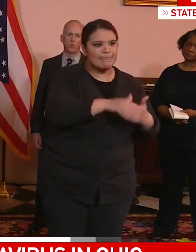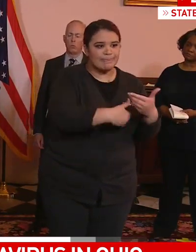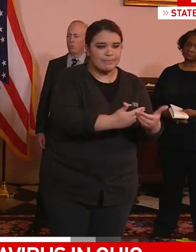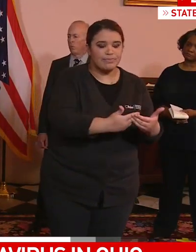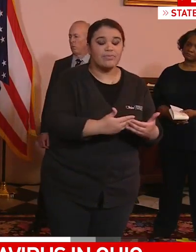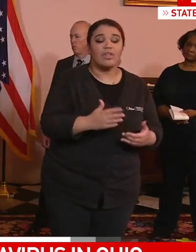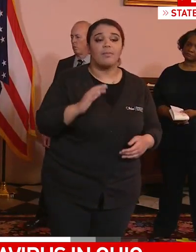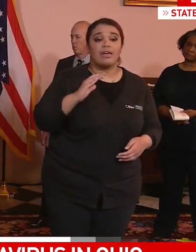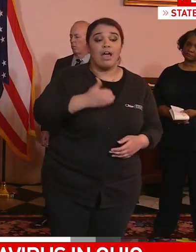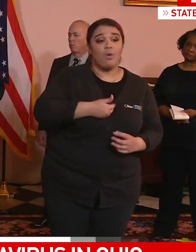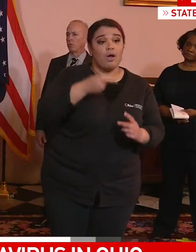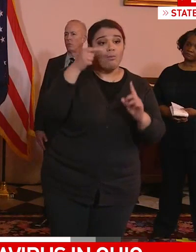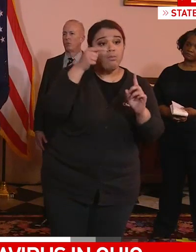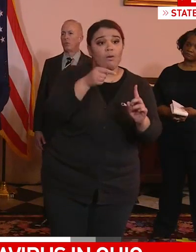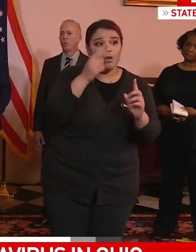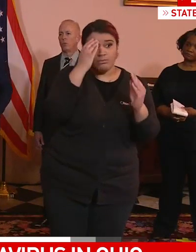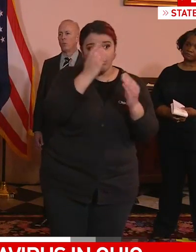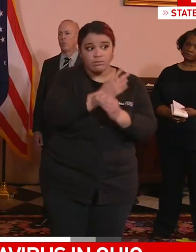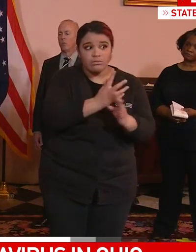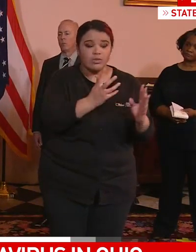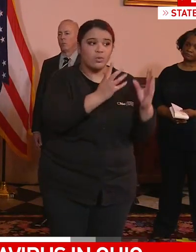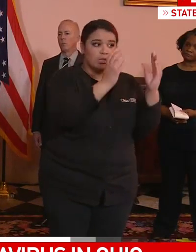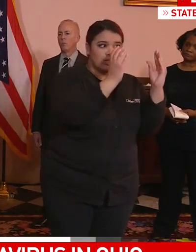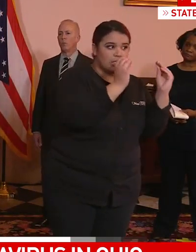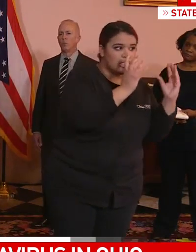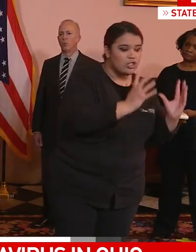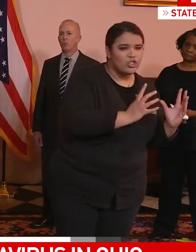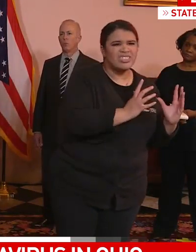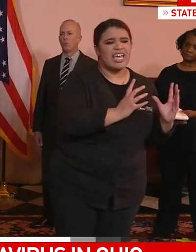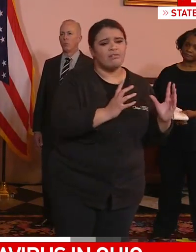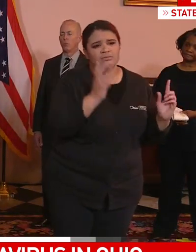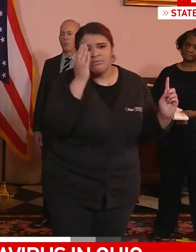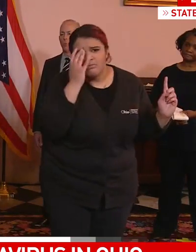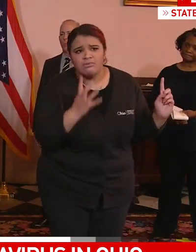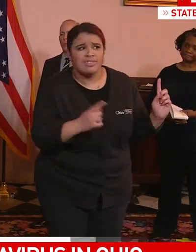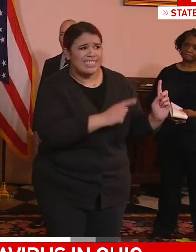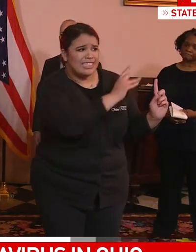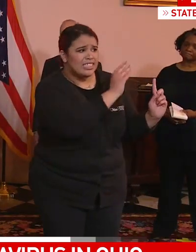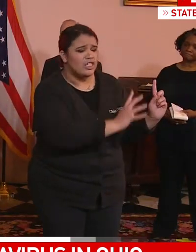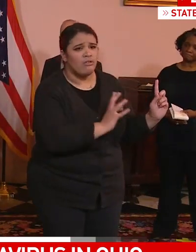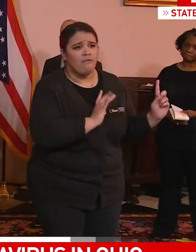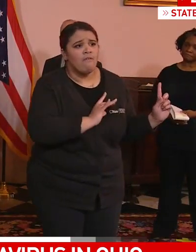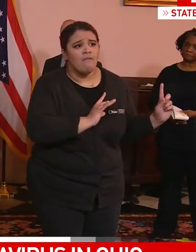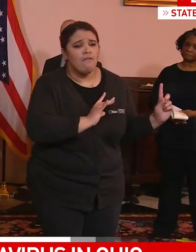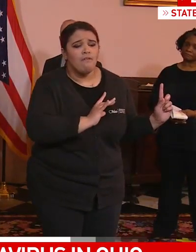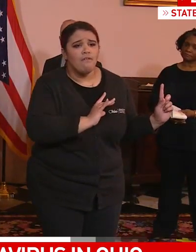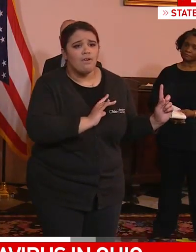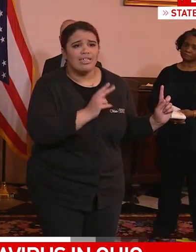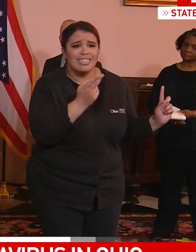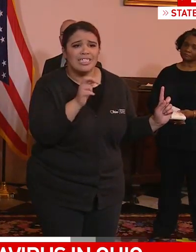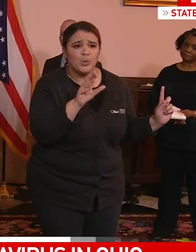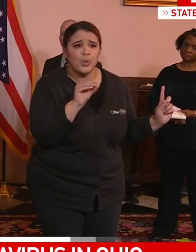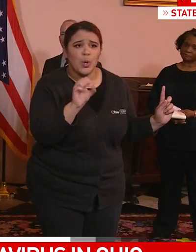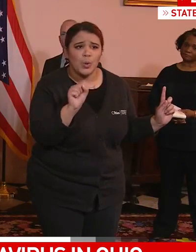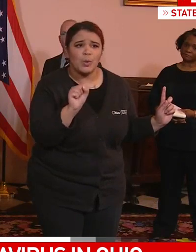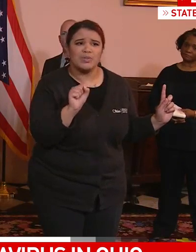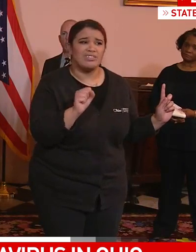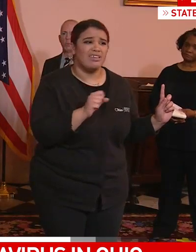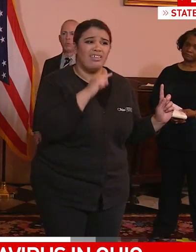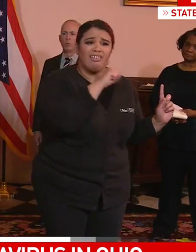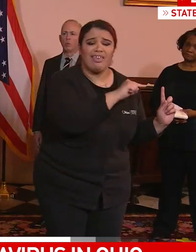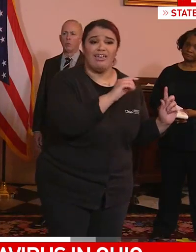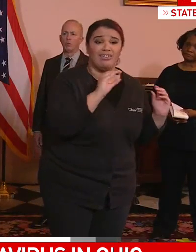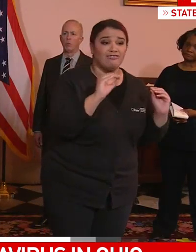who are just doing a heroic job in teaching the students either